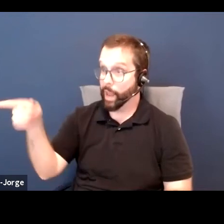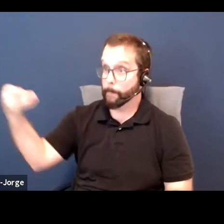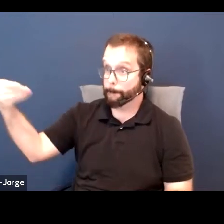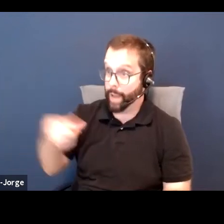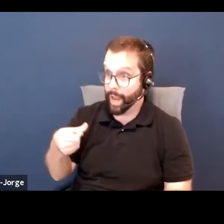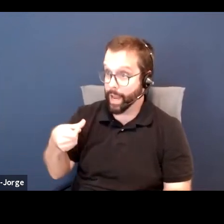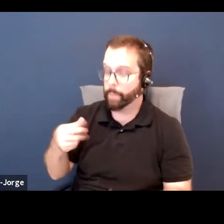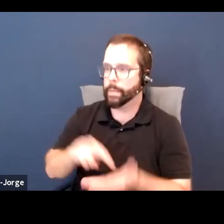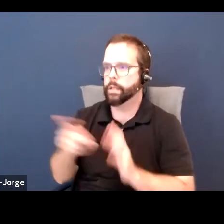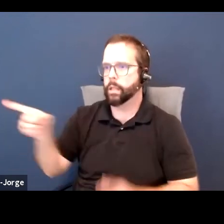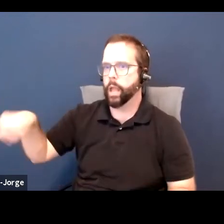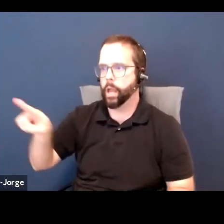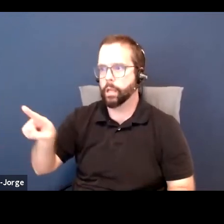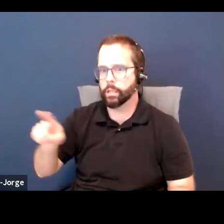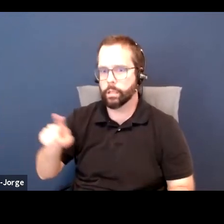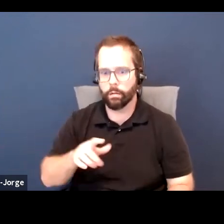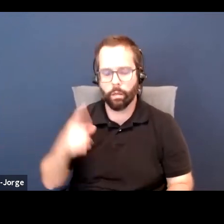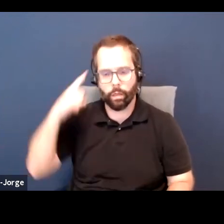if it's an investment for them.